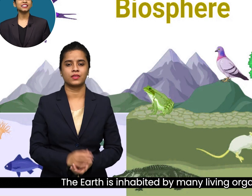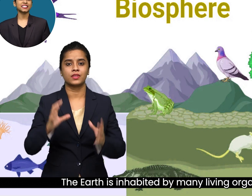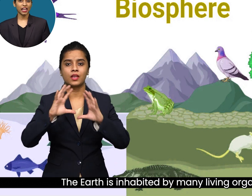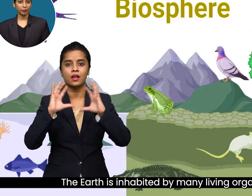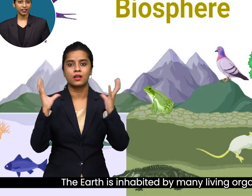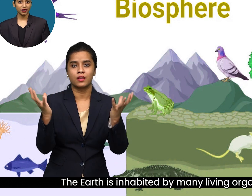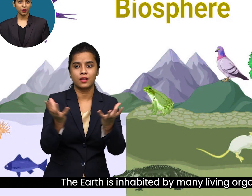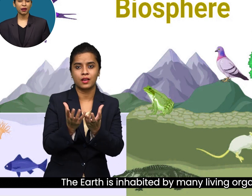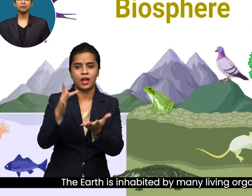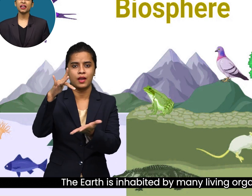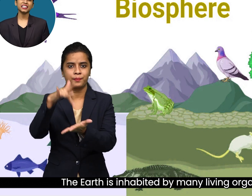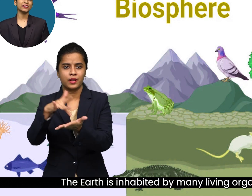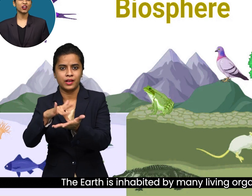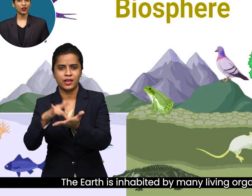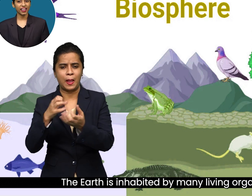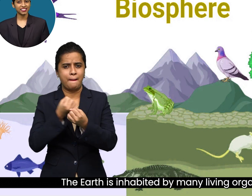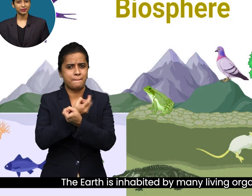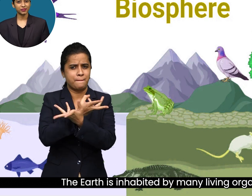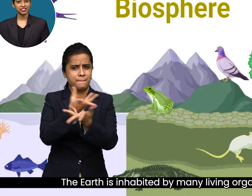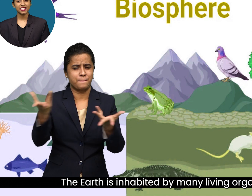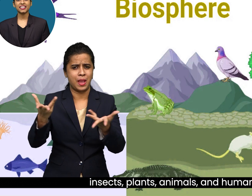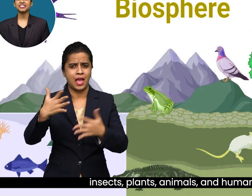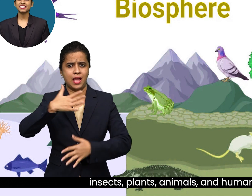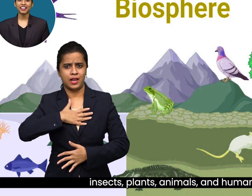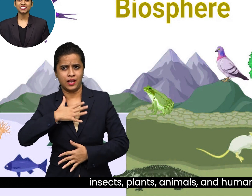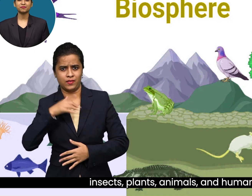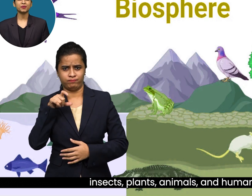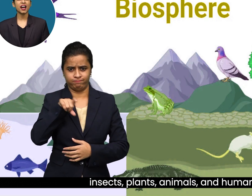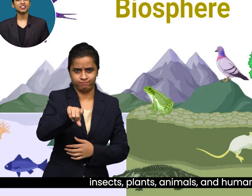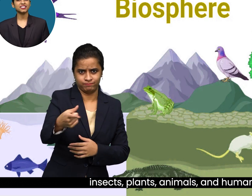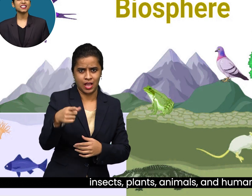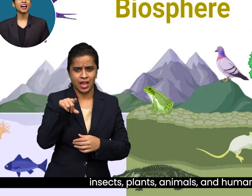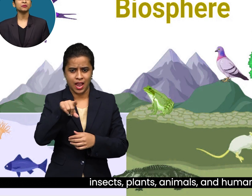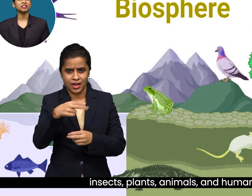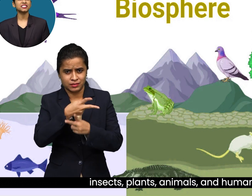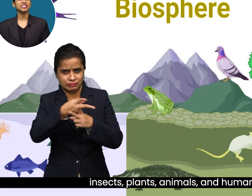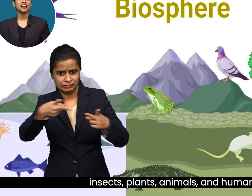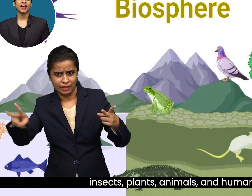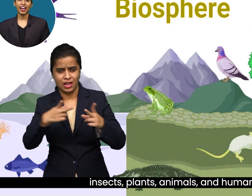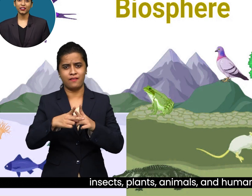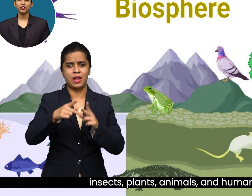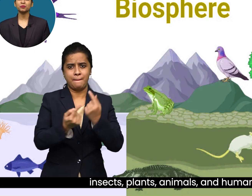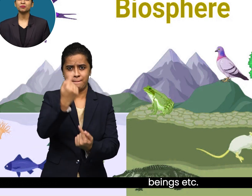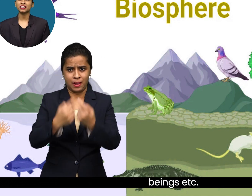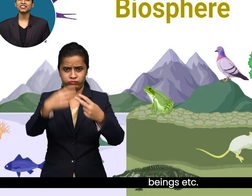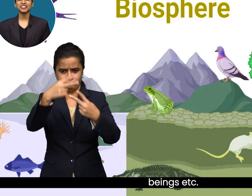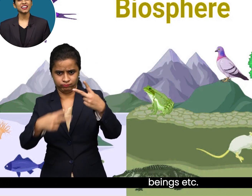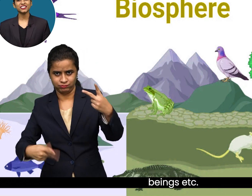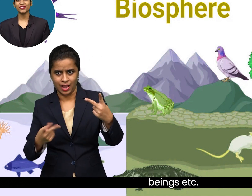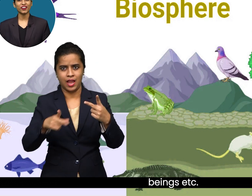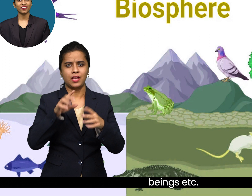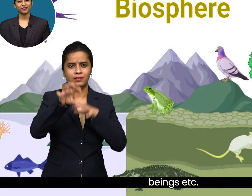The earth is inhabited by many living organisms, insects, plants, animals, and human